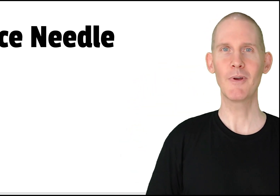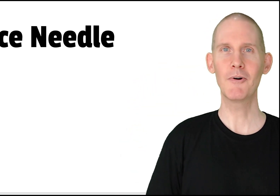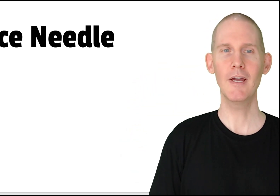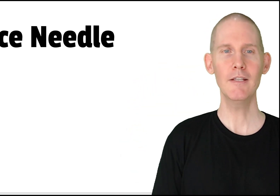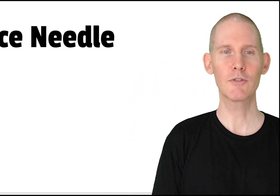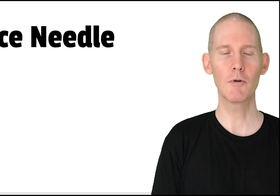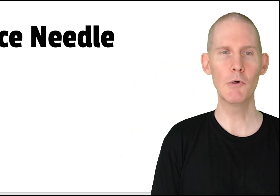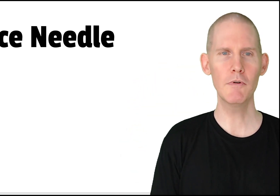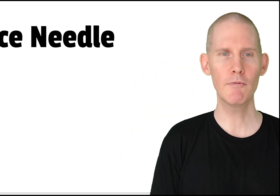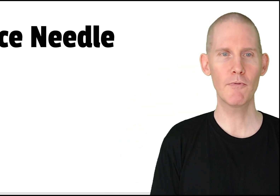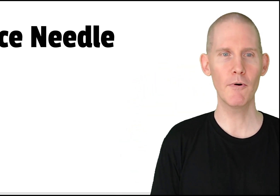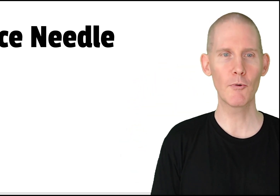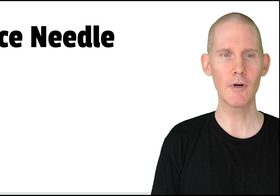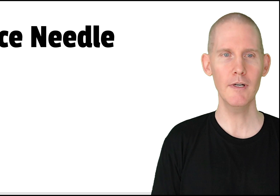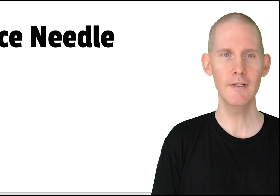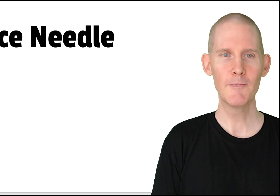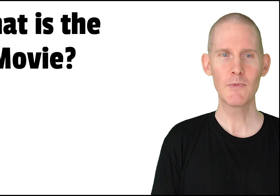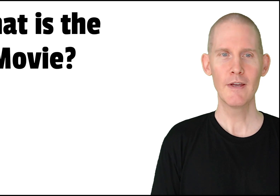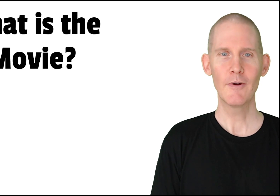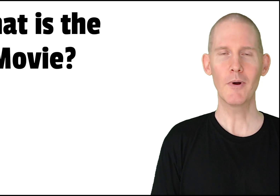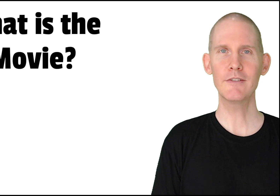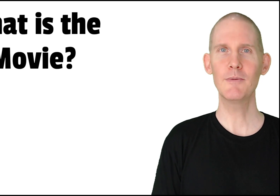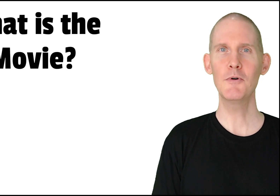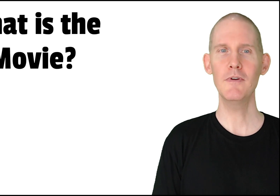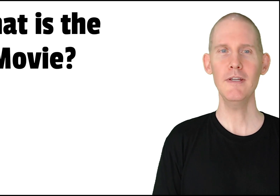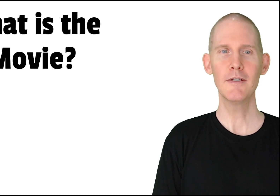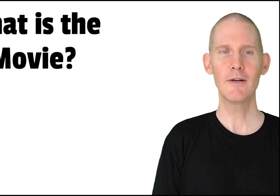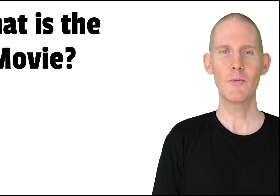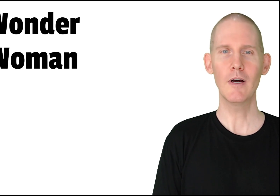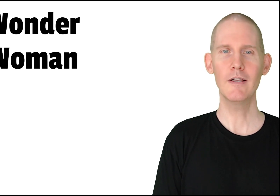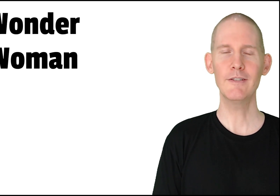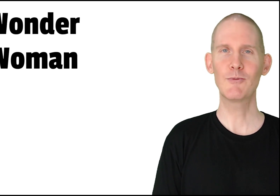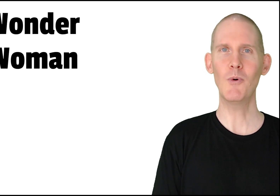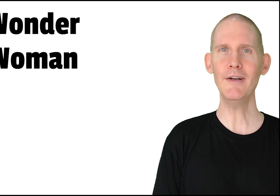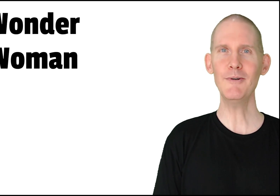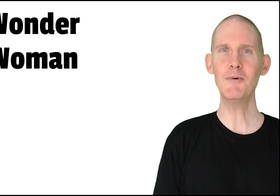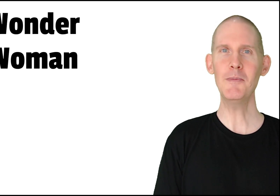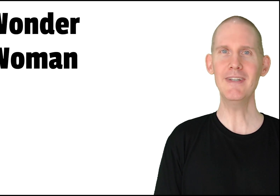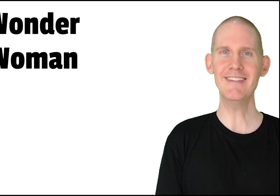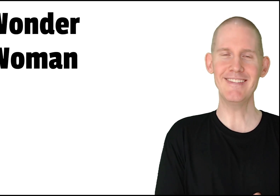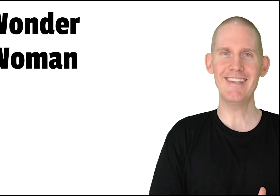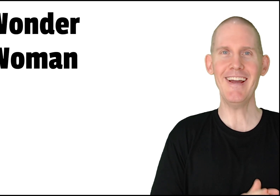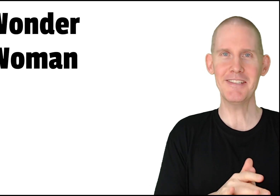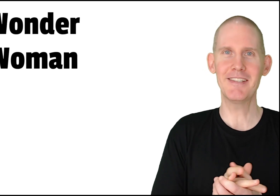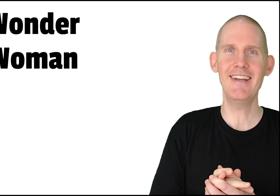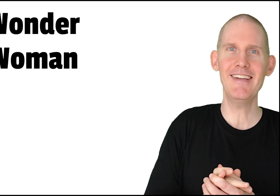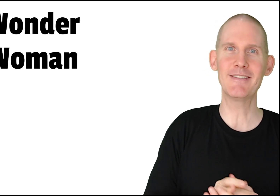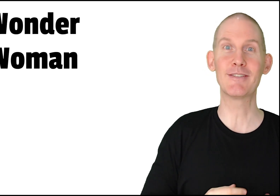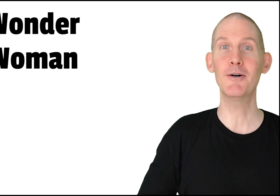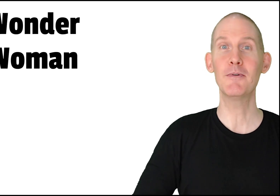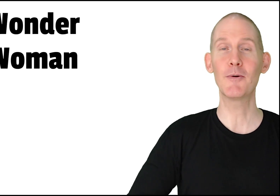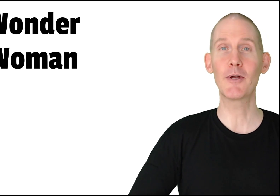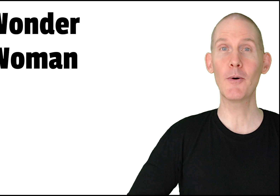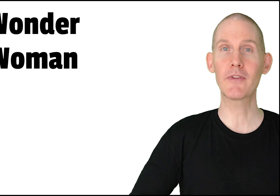Okay, so we're moving forward. What is the movie? Well, it's Wonder Woman. Yes, it is. So here we go with the